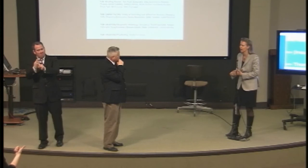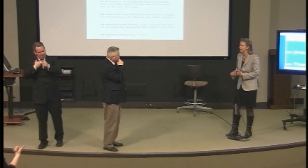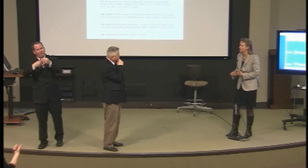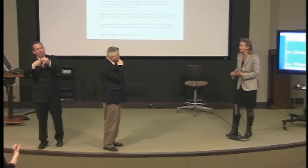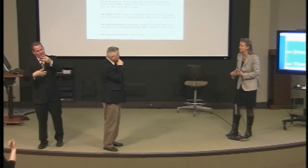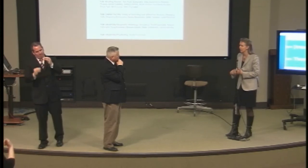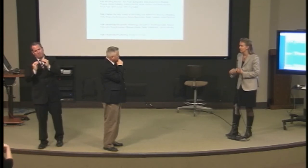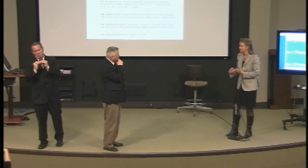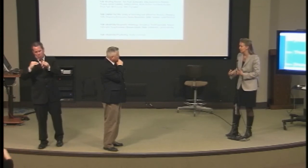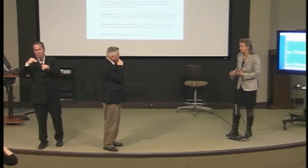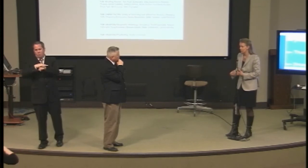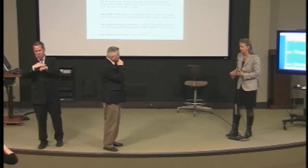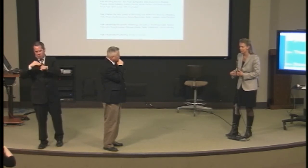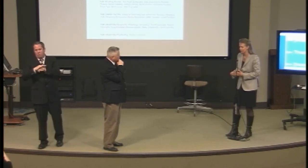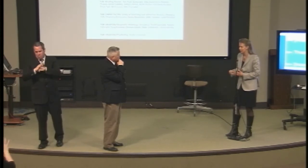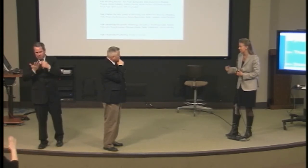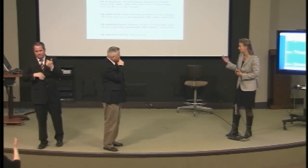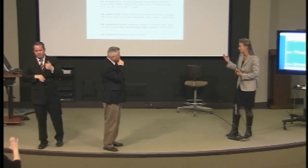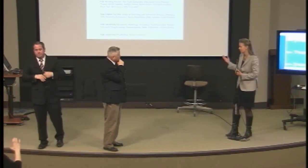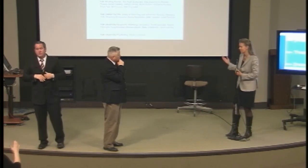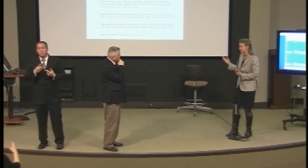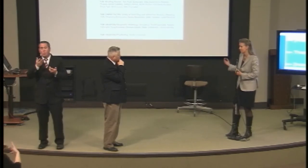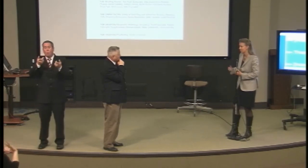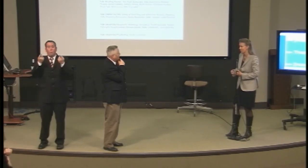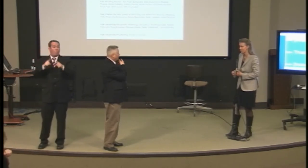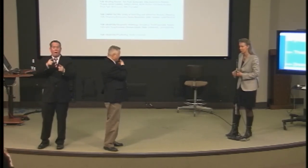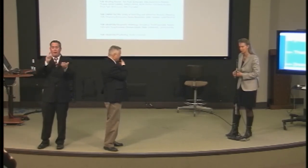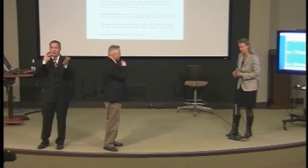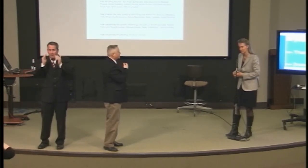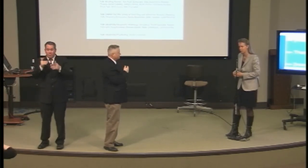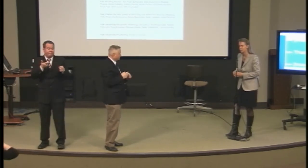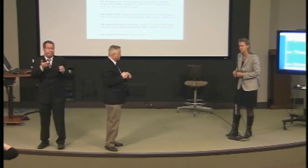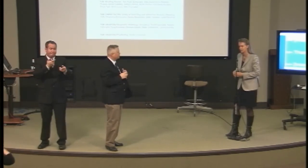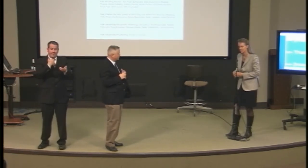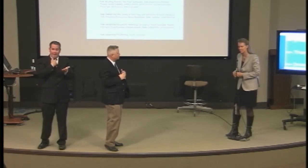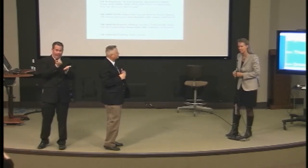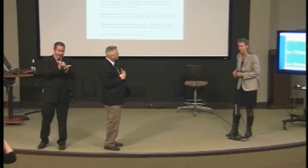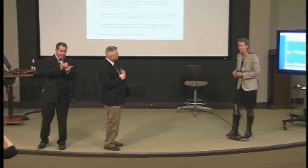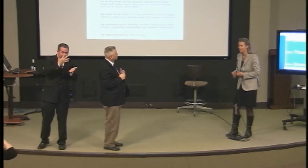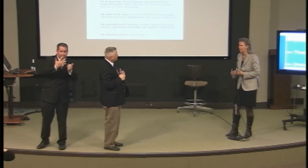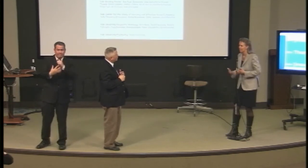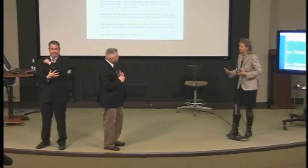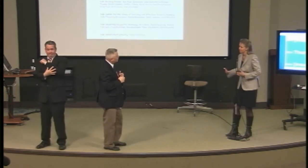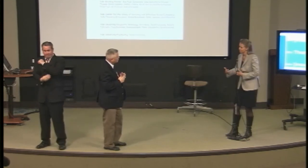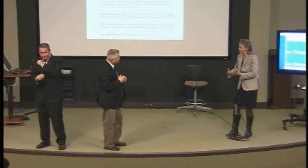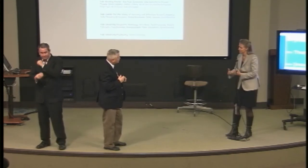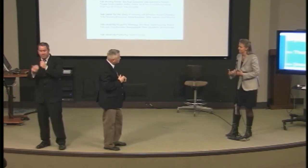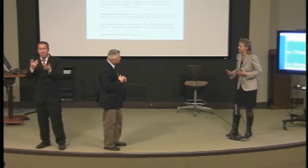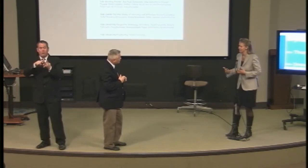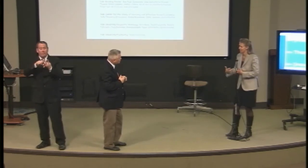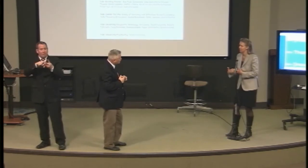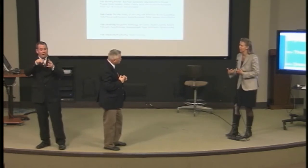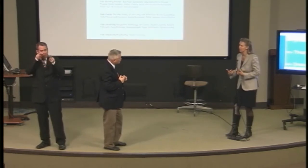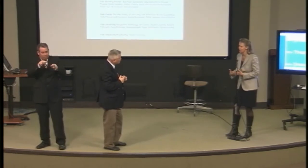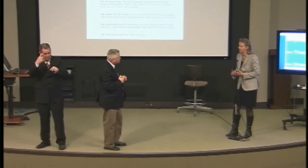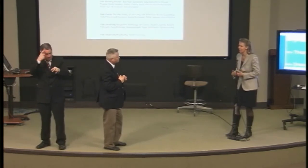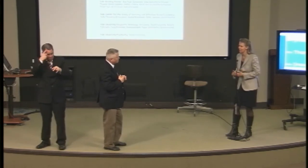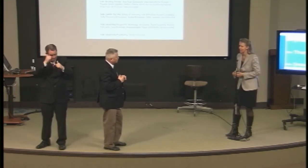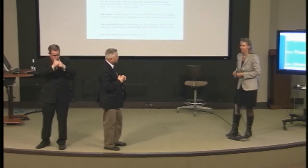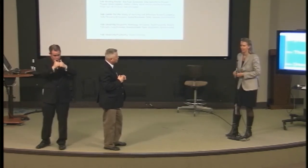SES and high SES. Some of those brain structures are the same ones that you've shown are important Yes. contributing to the reading circuit, but the fields just